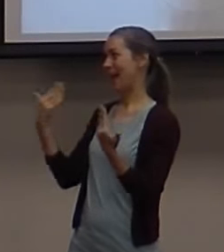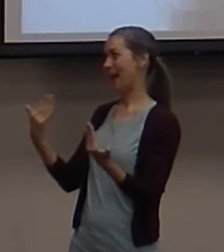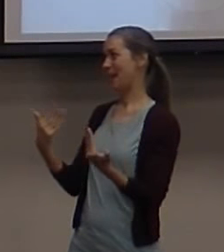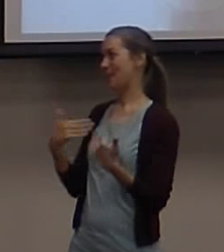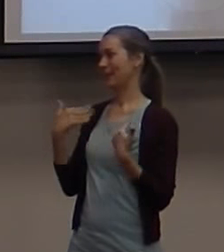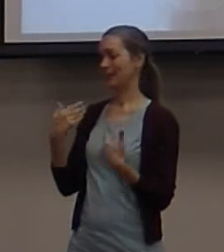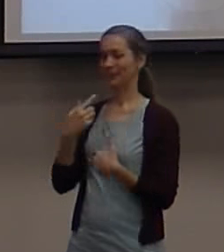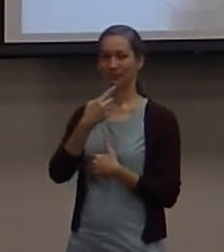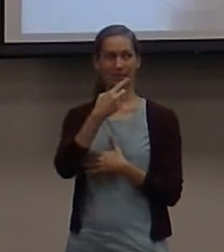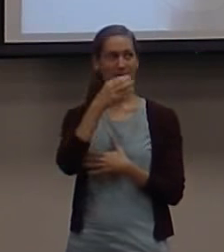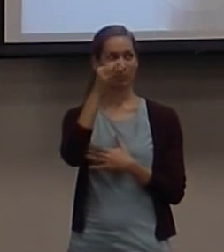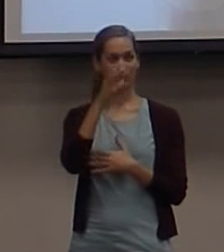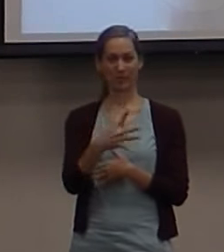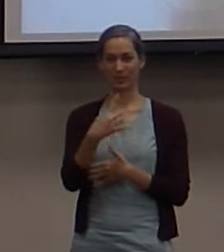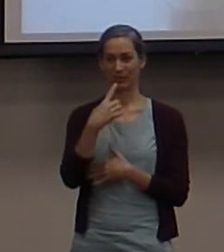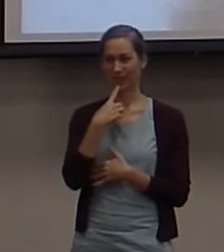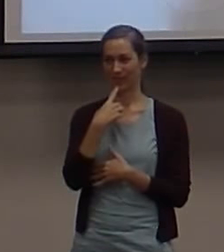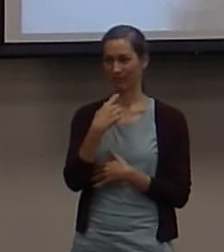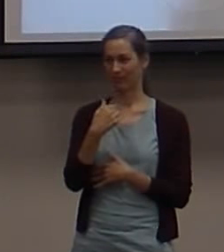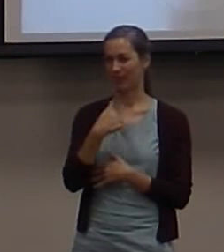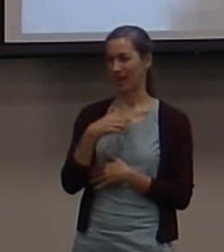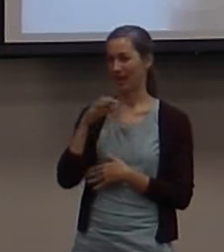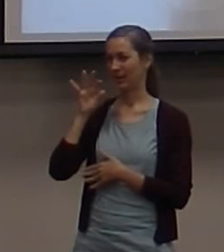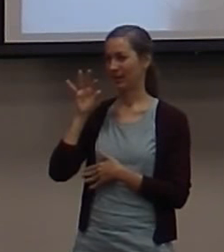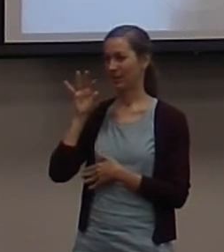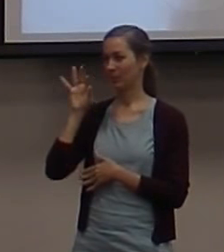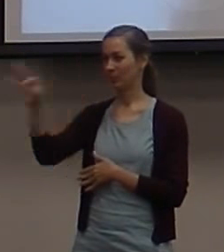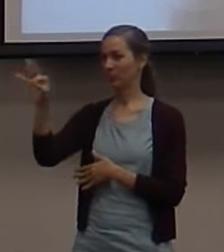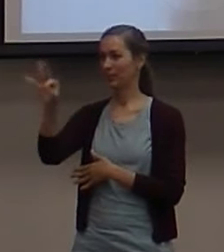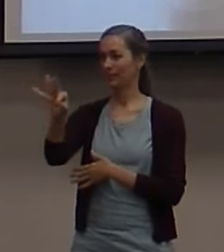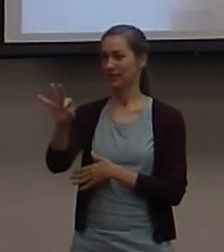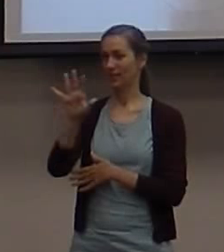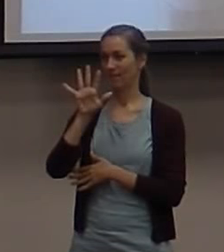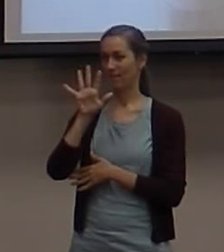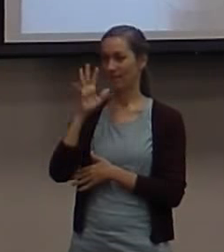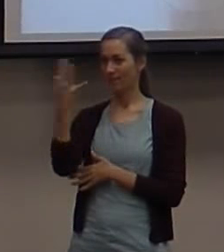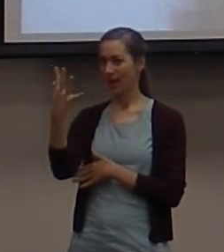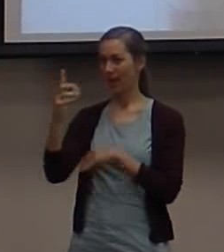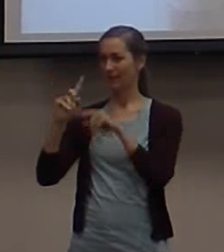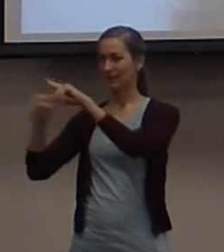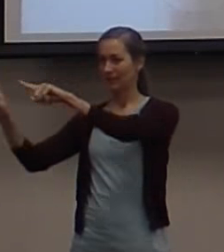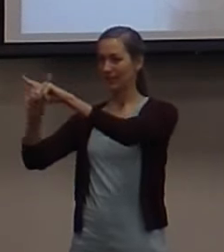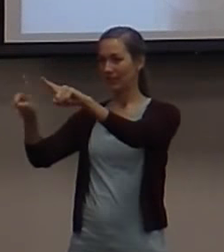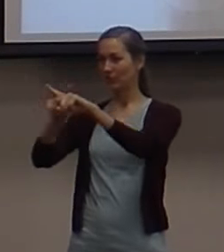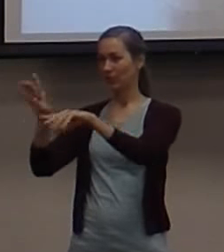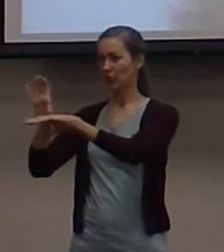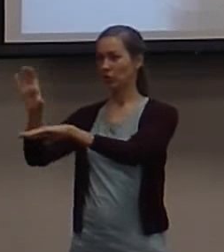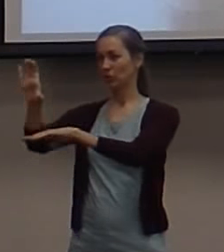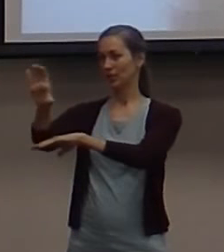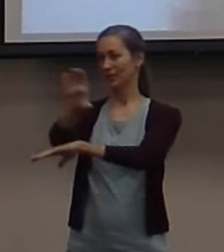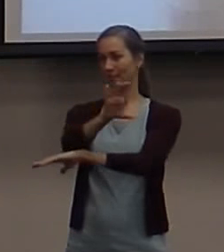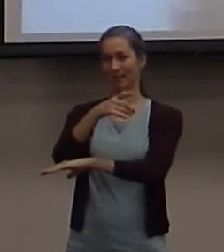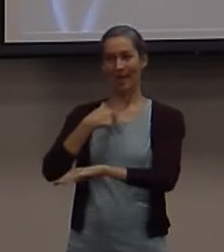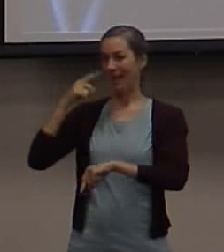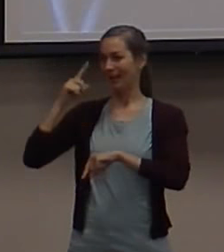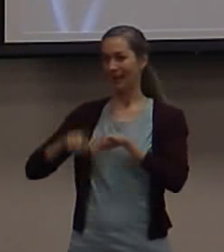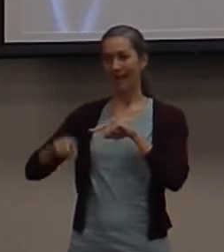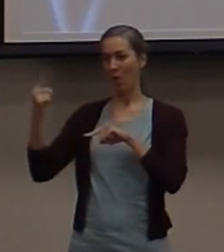This preacher says I preach at 5 congregations. I can't always get to them. But they're going to hear the word of God no matter if I'm there or